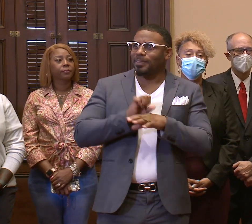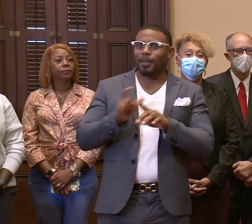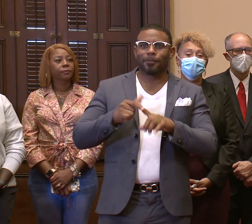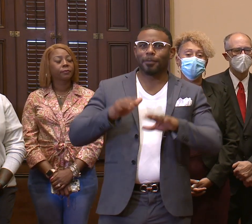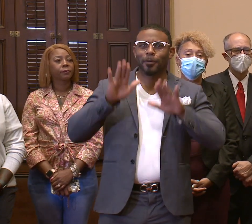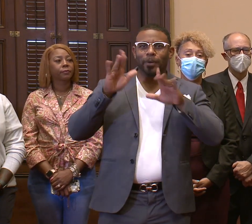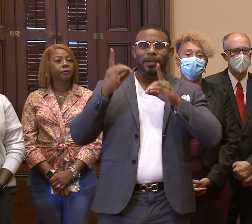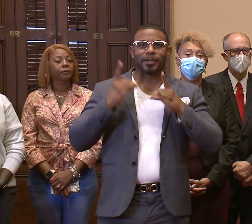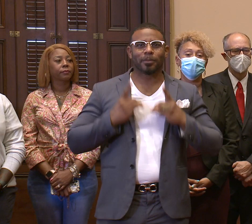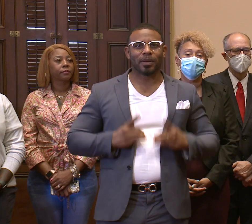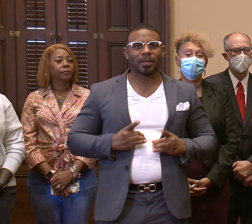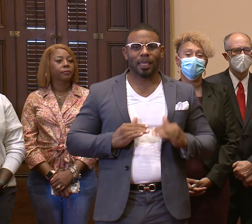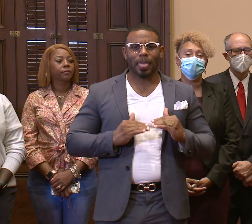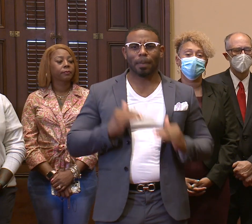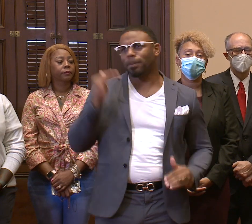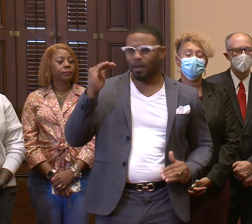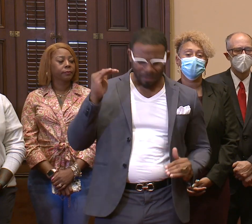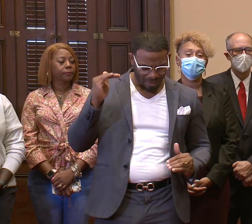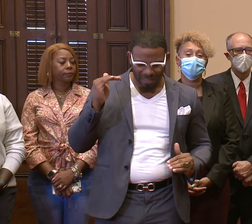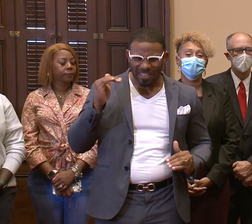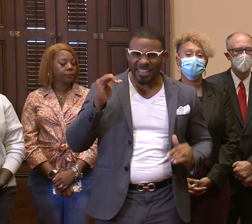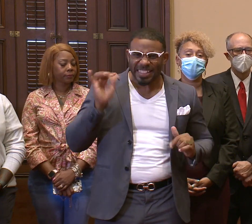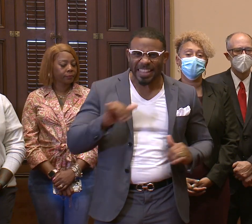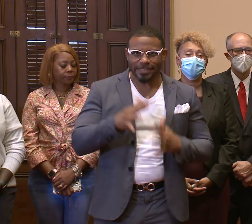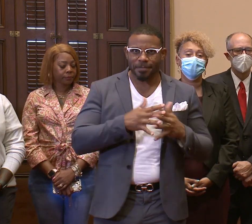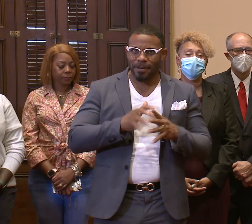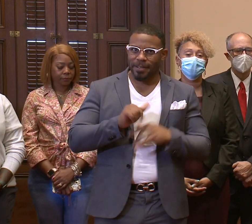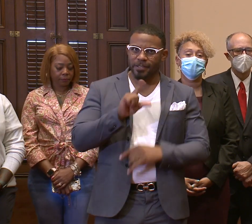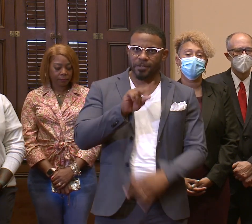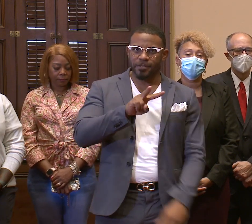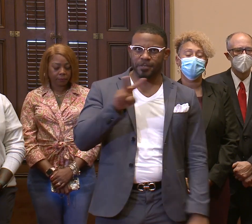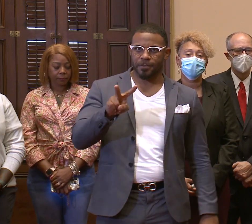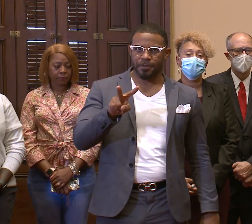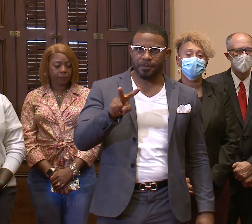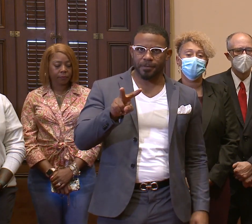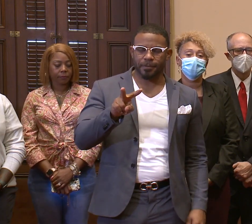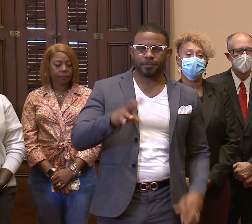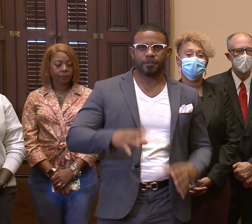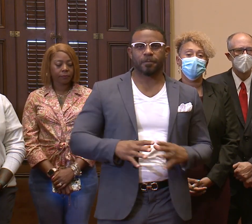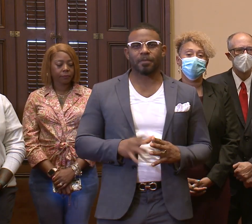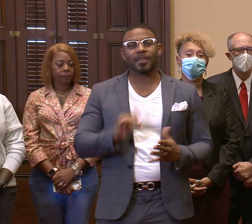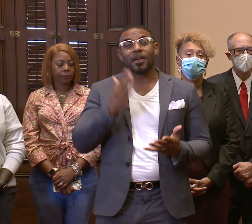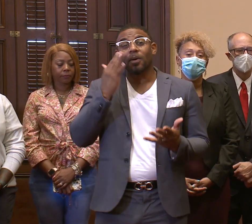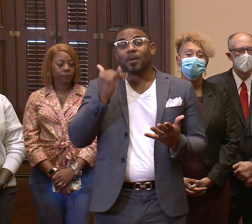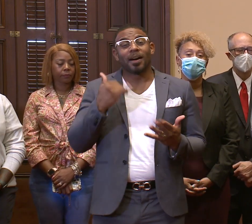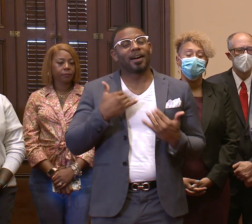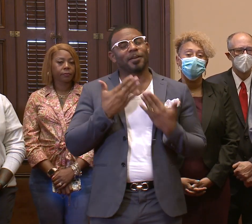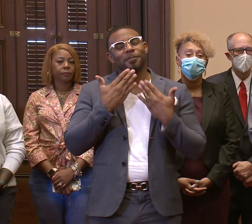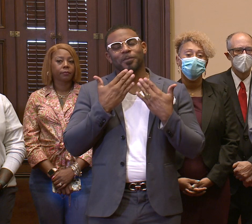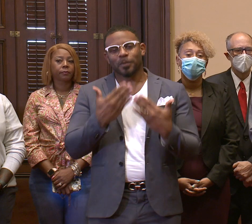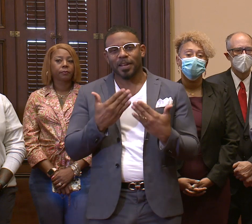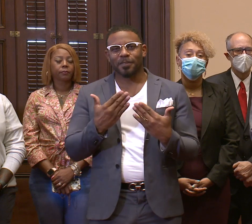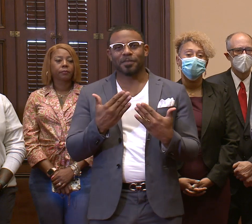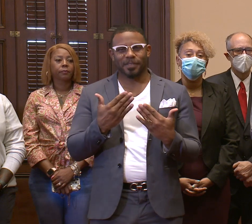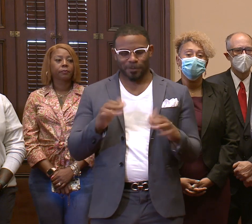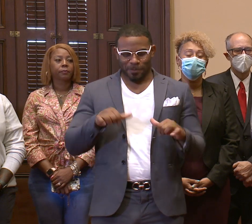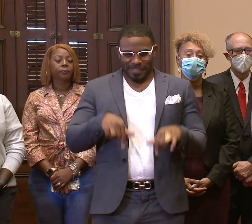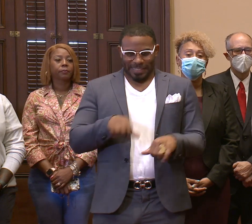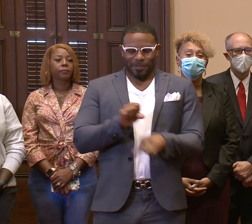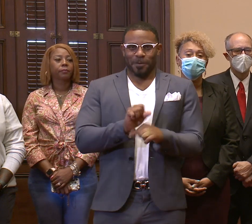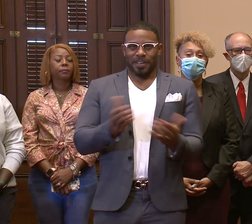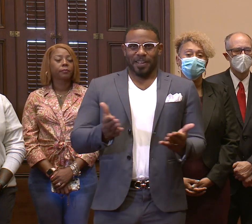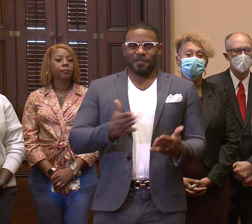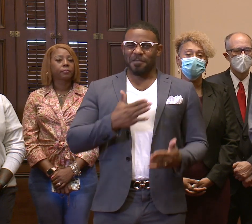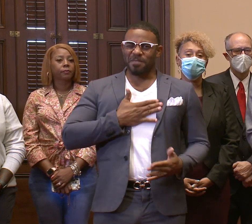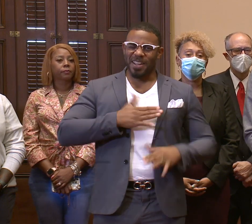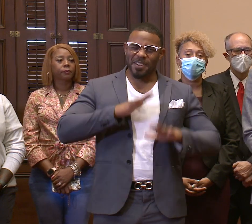like a scene from the Great Depression. This is America in 2022. It's why I'm so grateful to get to do this work